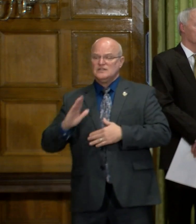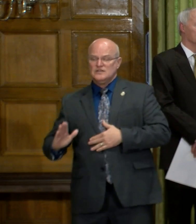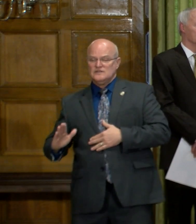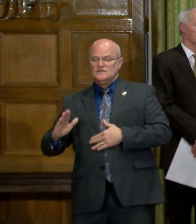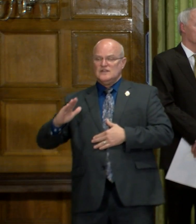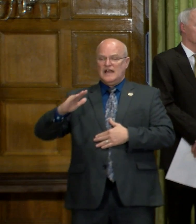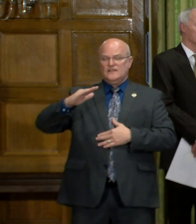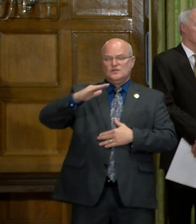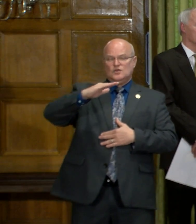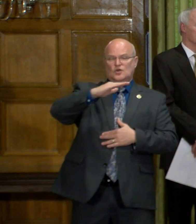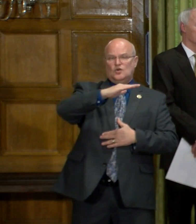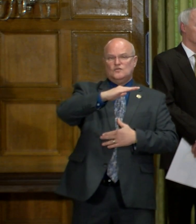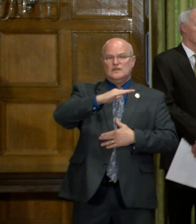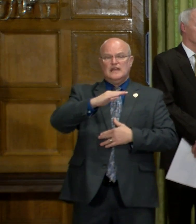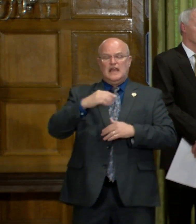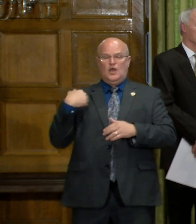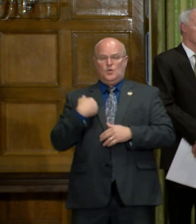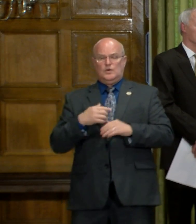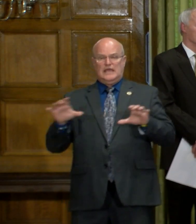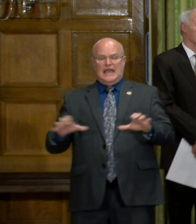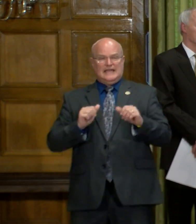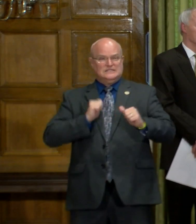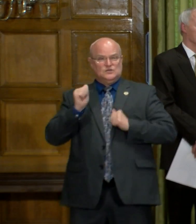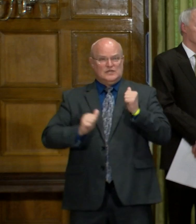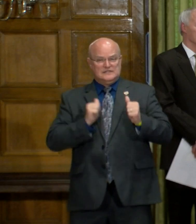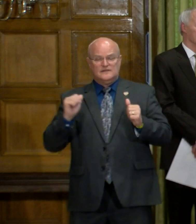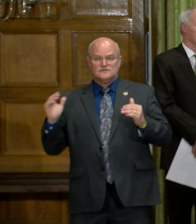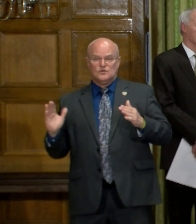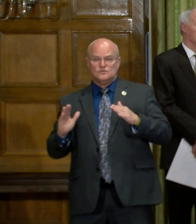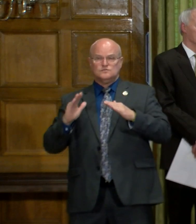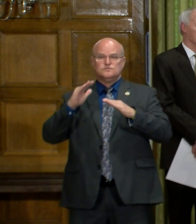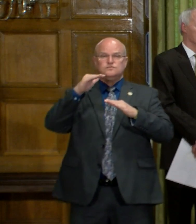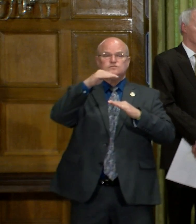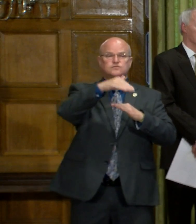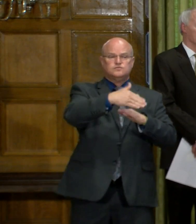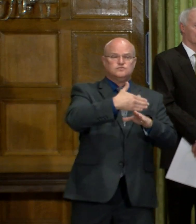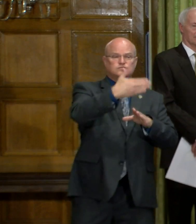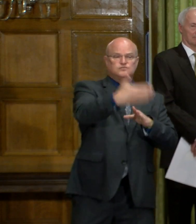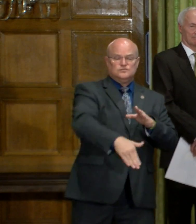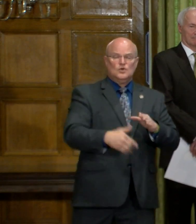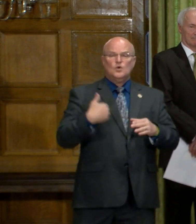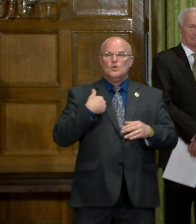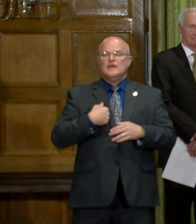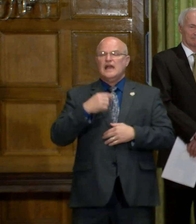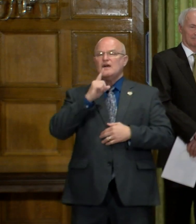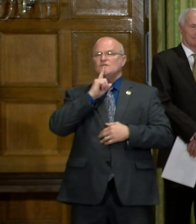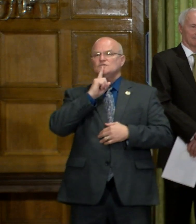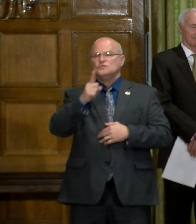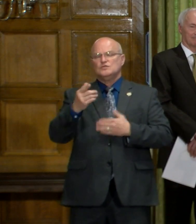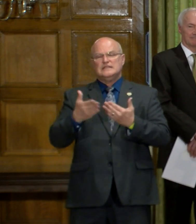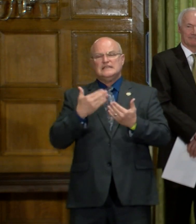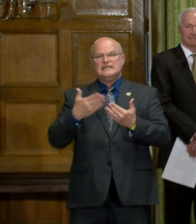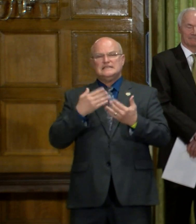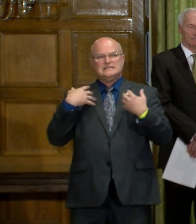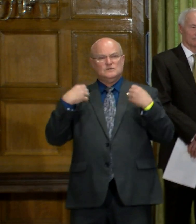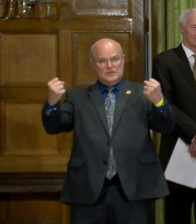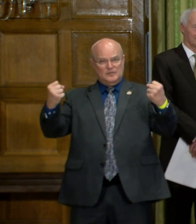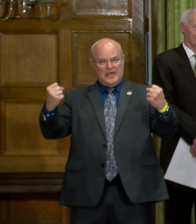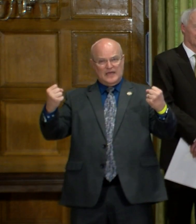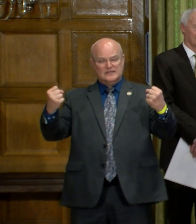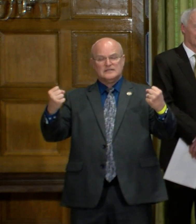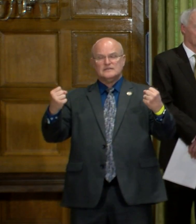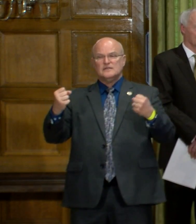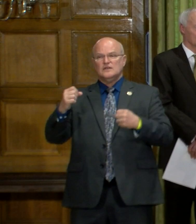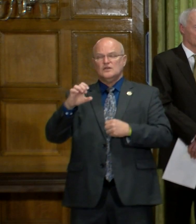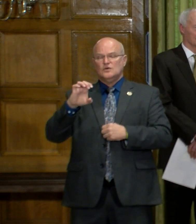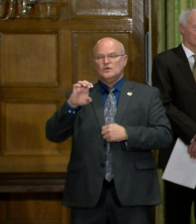and by flattening the curve is by acting aggressively. So when we get through this, we have an easier path to truly rebound. And so Chief Keith Humphrey,